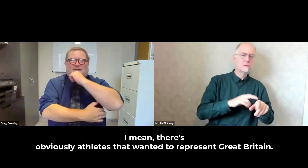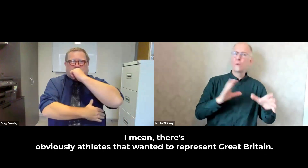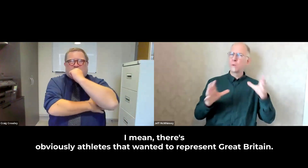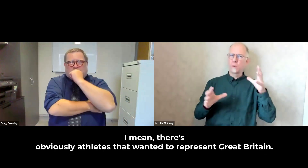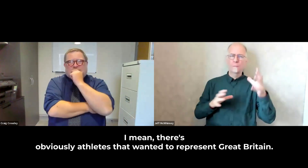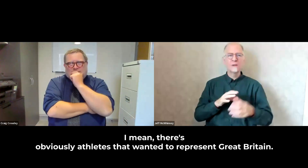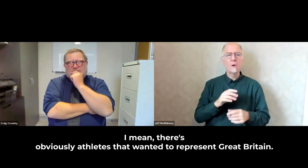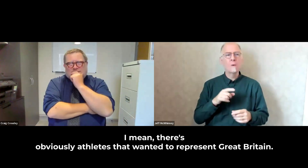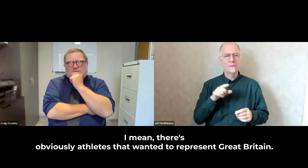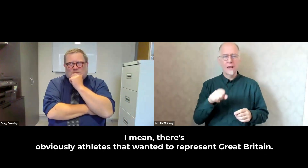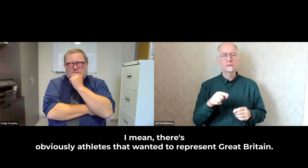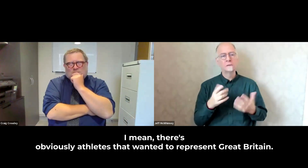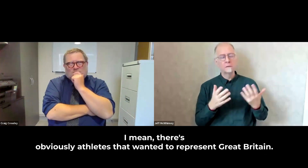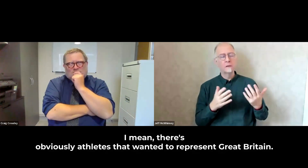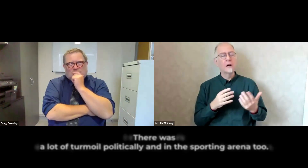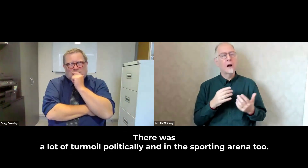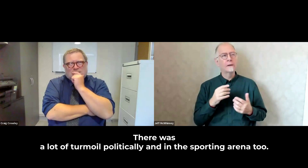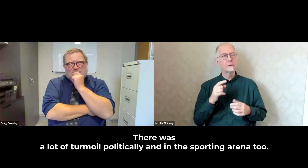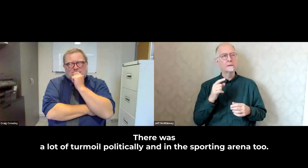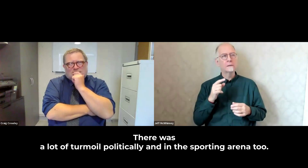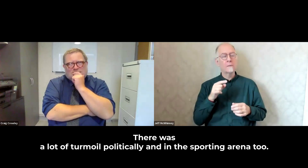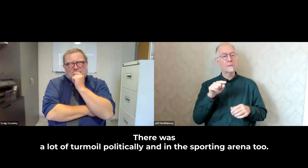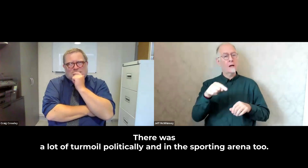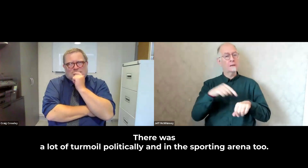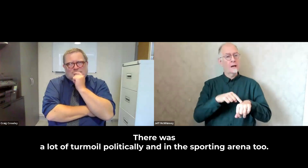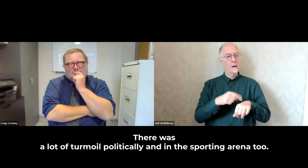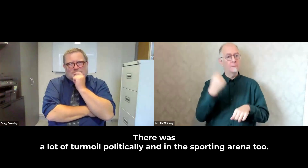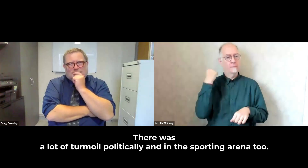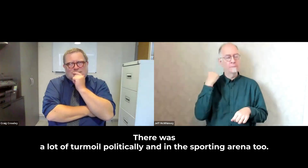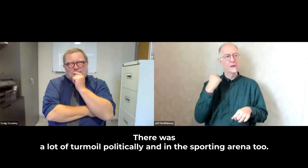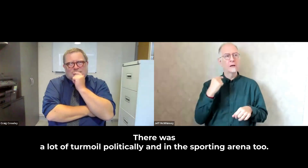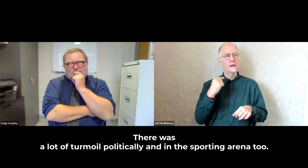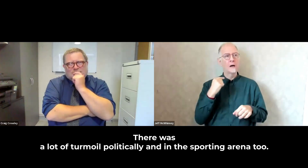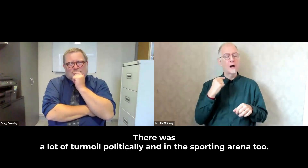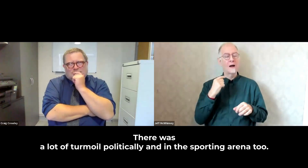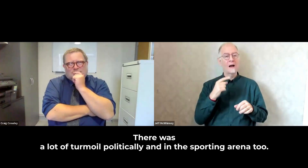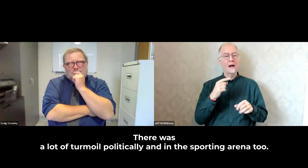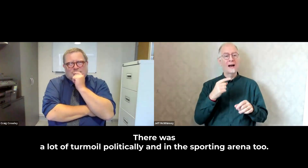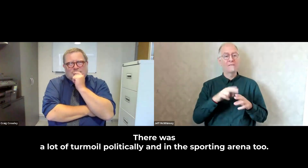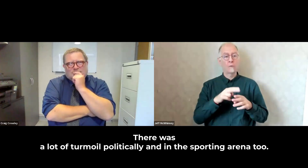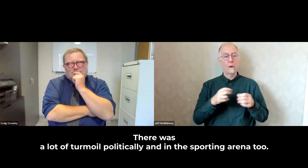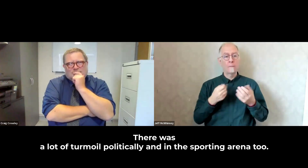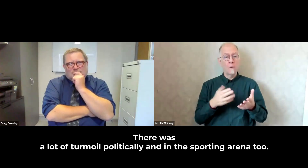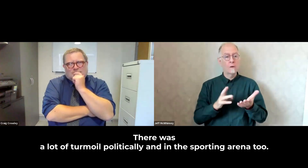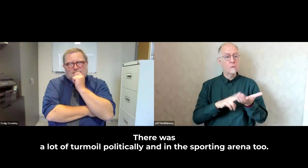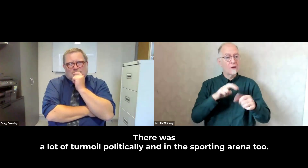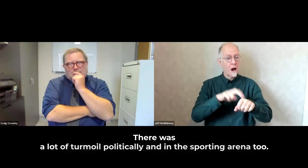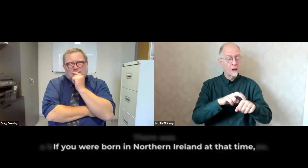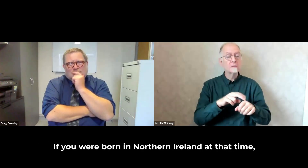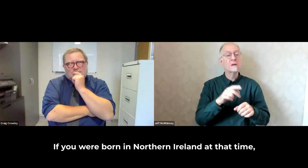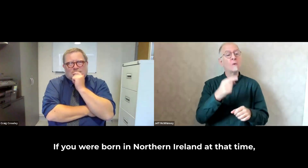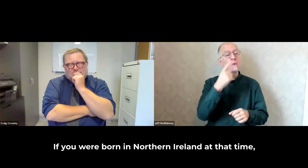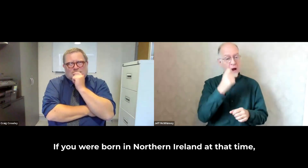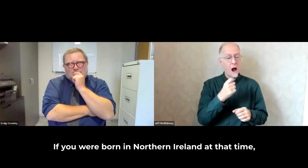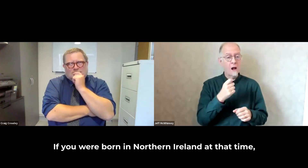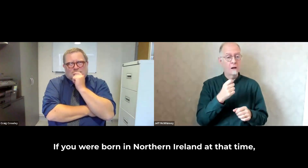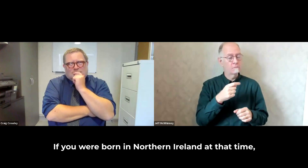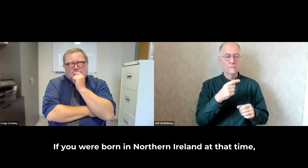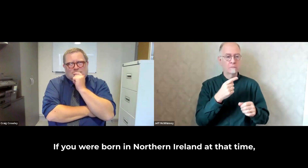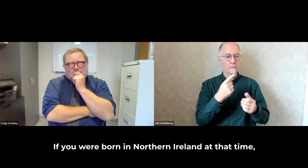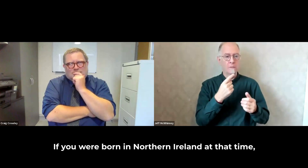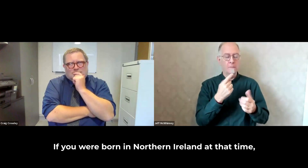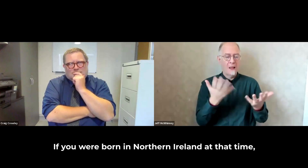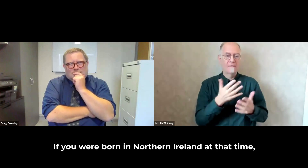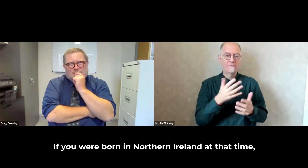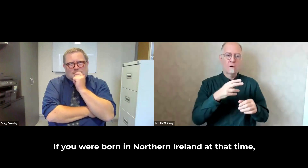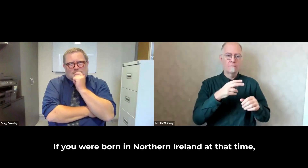I mean, there's obviously athletes want to represent Great Britain. There was a lot of turmoil politically and in the sporting arena too. And if you were born